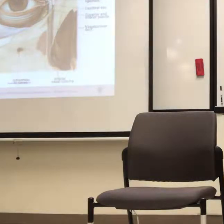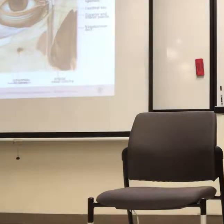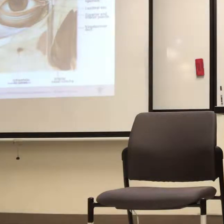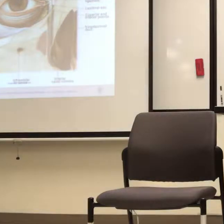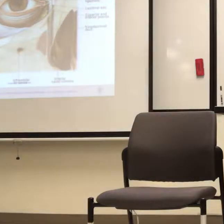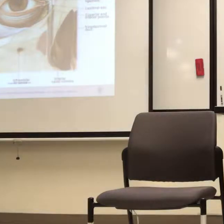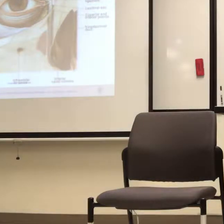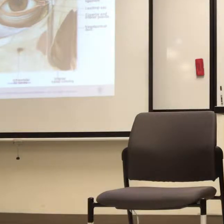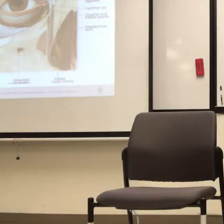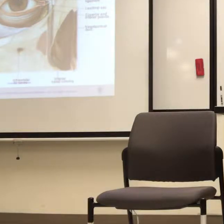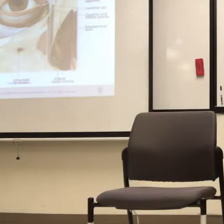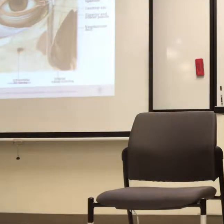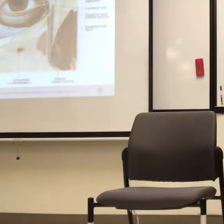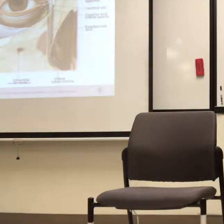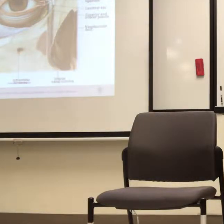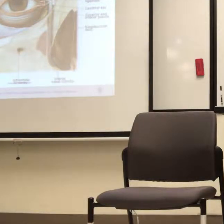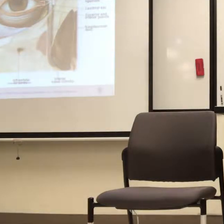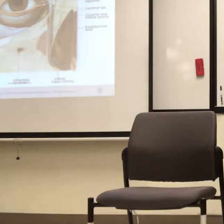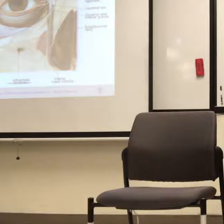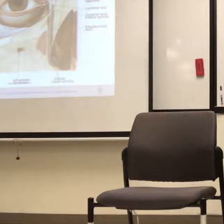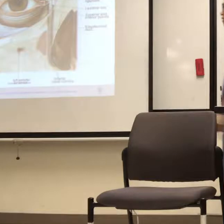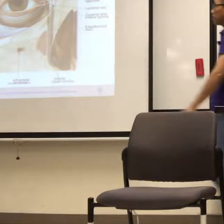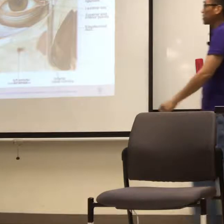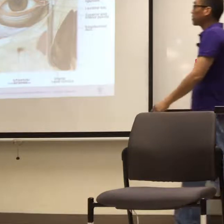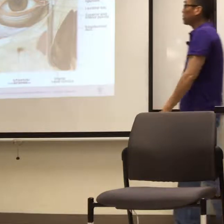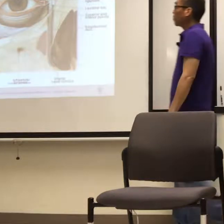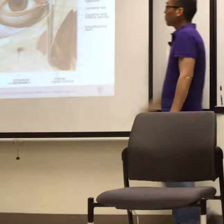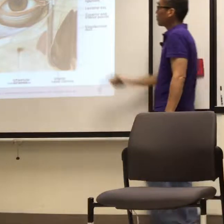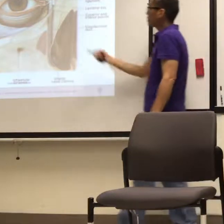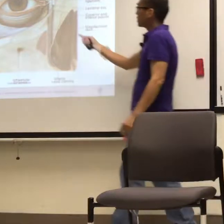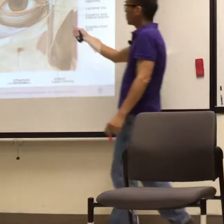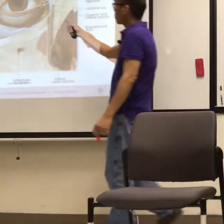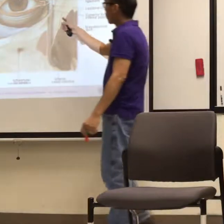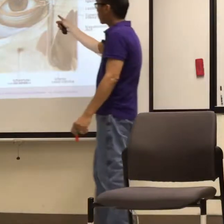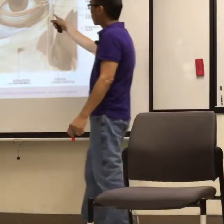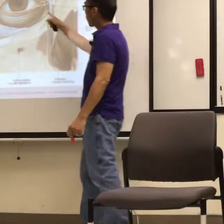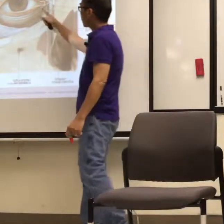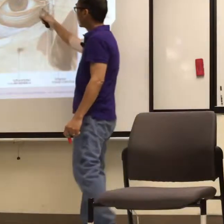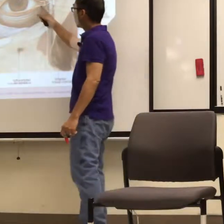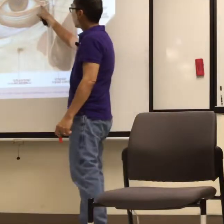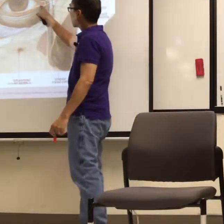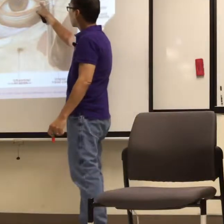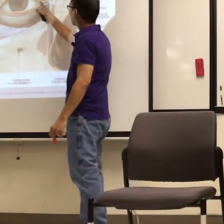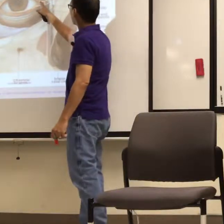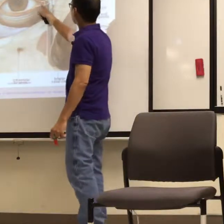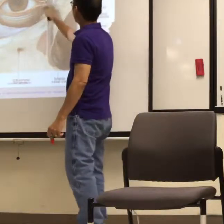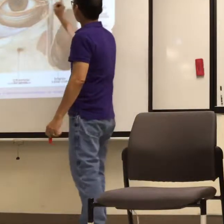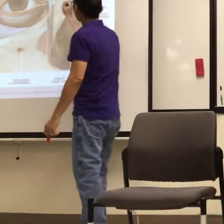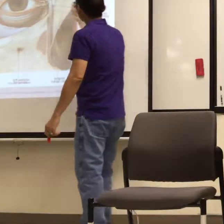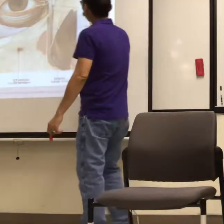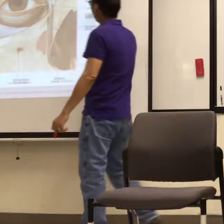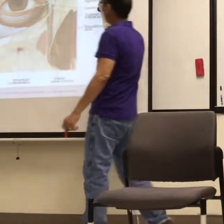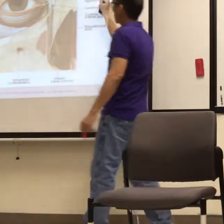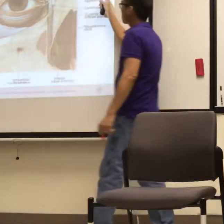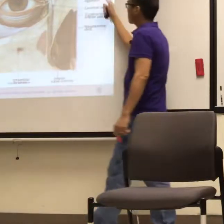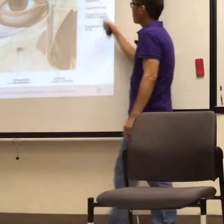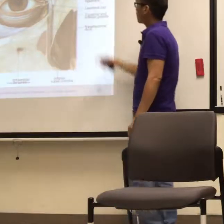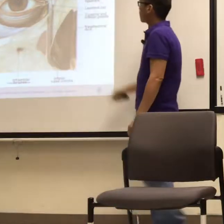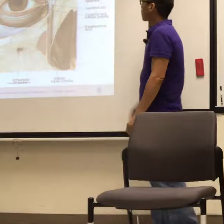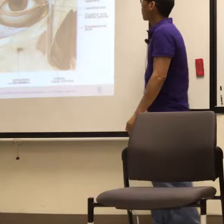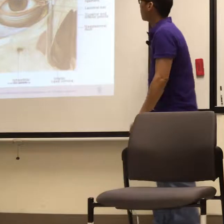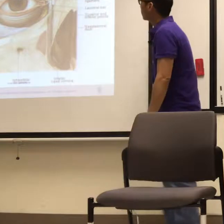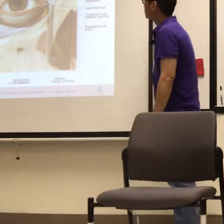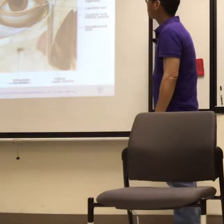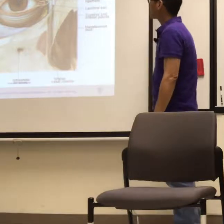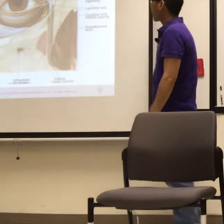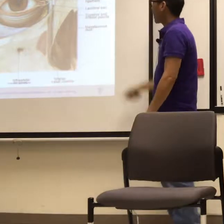orifices on the picture there. They're very, well, you can see them, the pointing right here and here. They're the